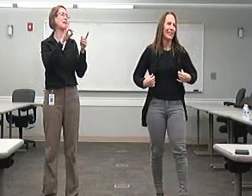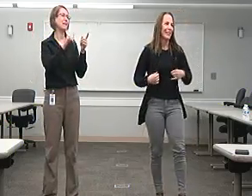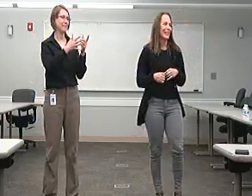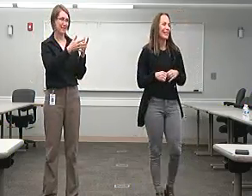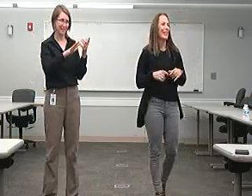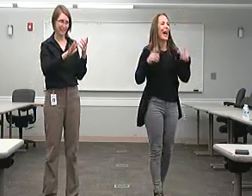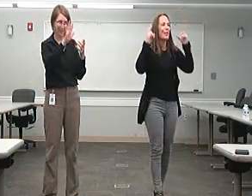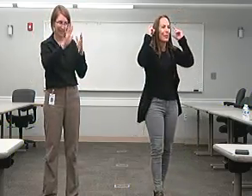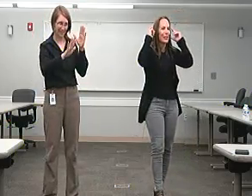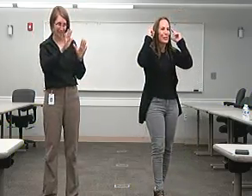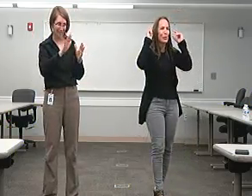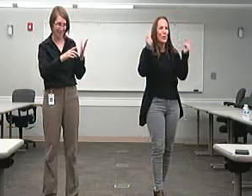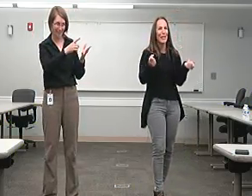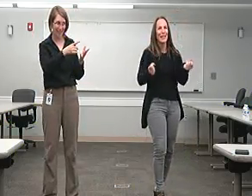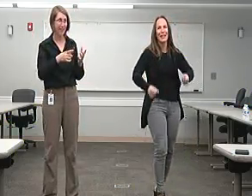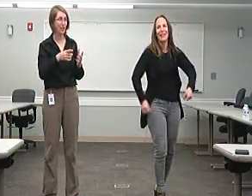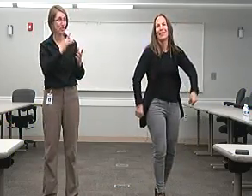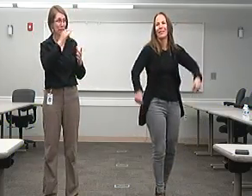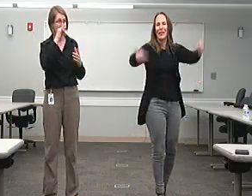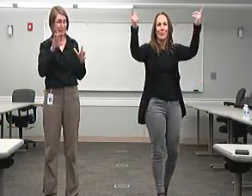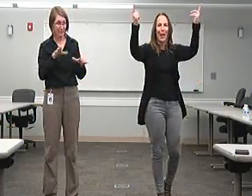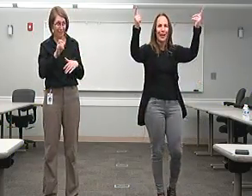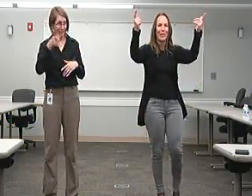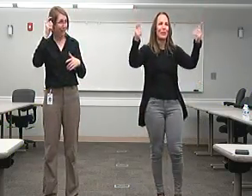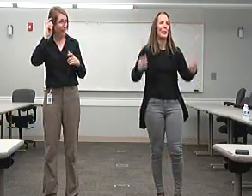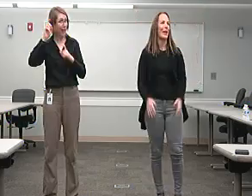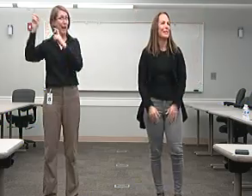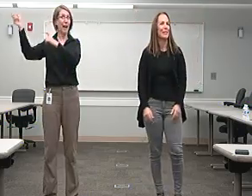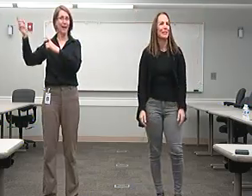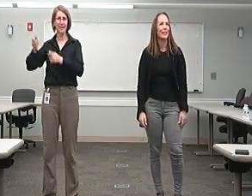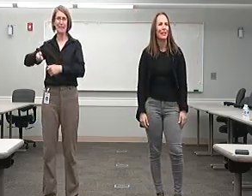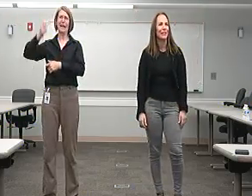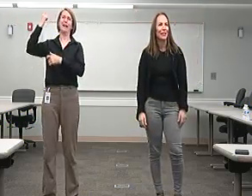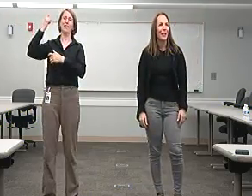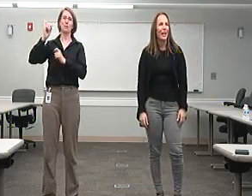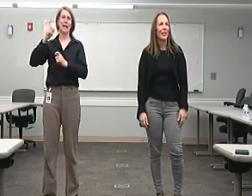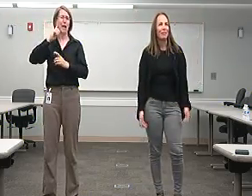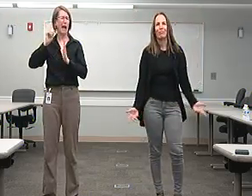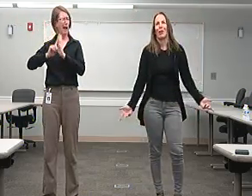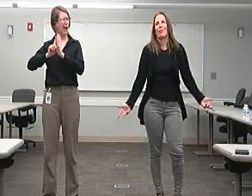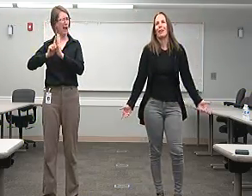pitched squeal and the feedback, and they're in the back seat. And you're like, oh well,